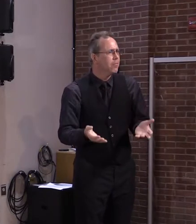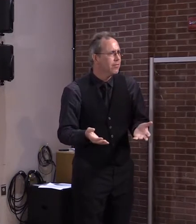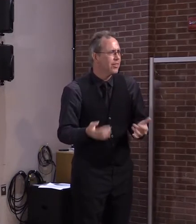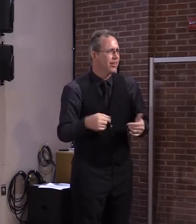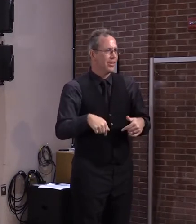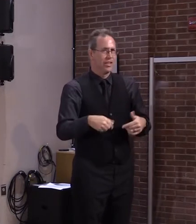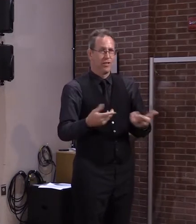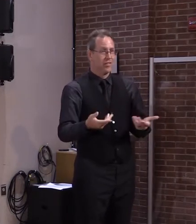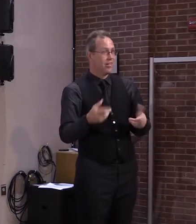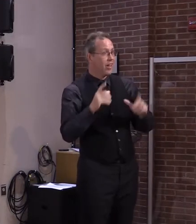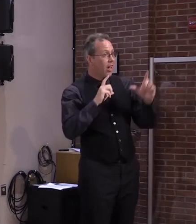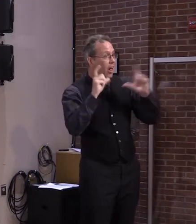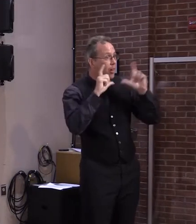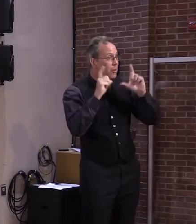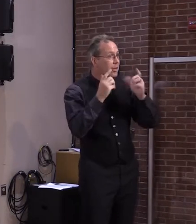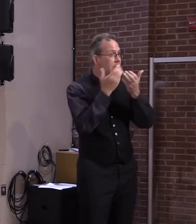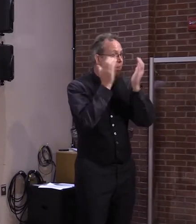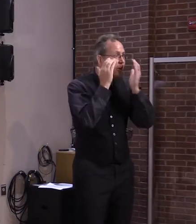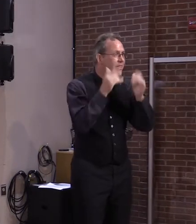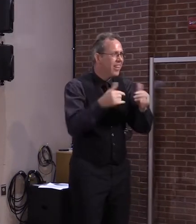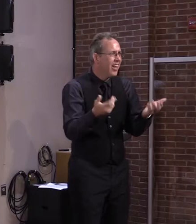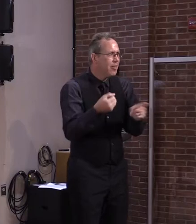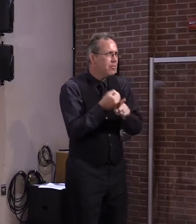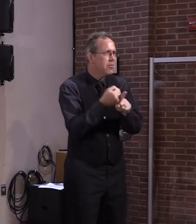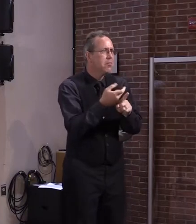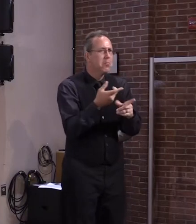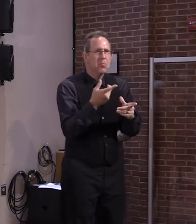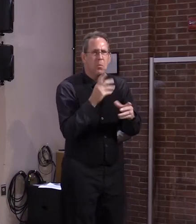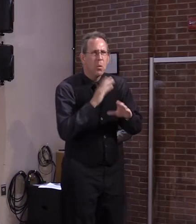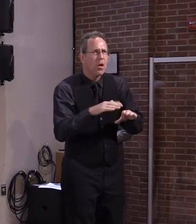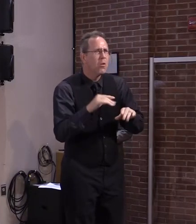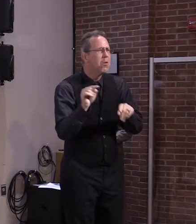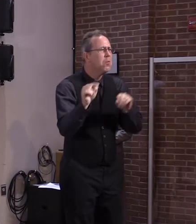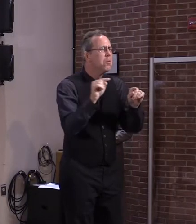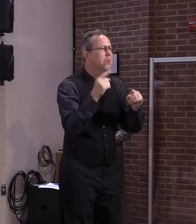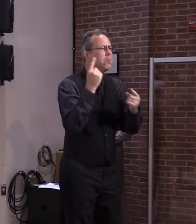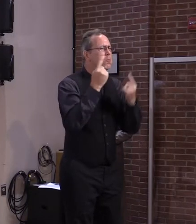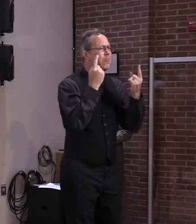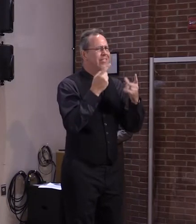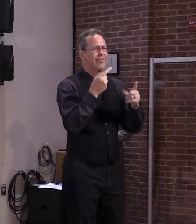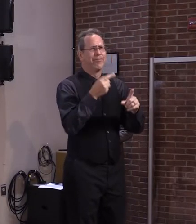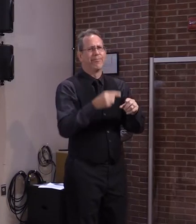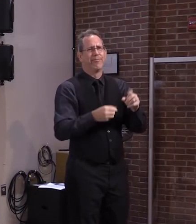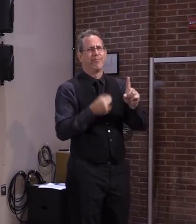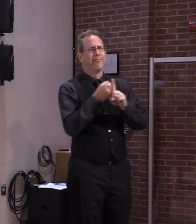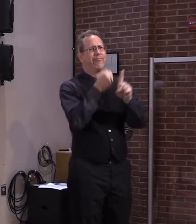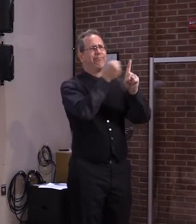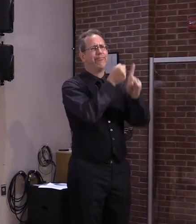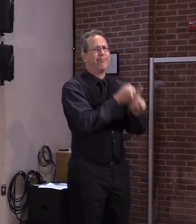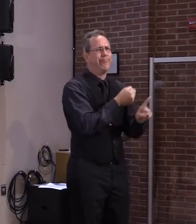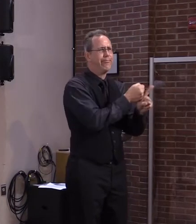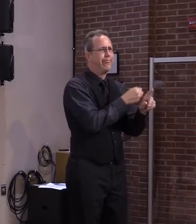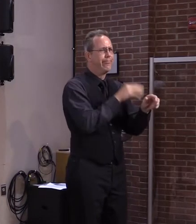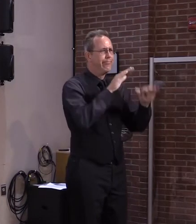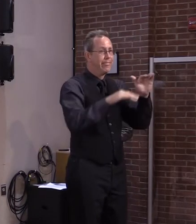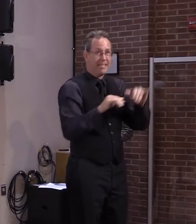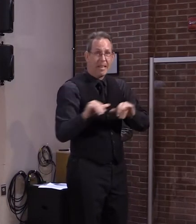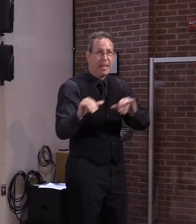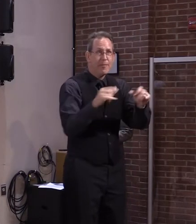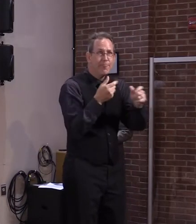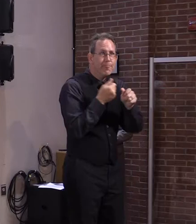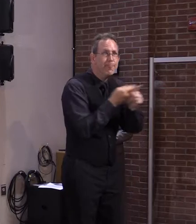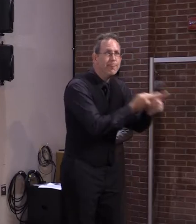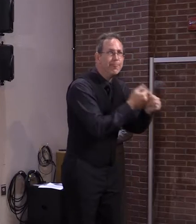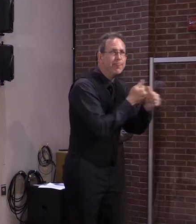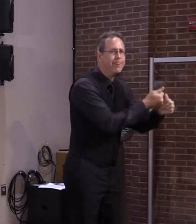here in Vermont, but not necessarily in other places. So they don't always move in unison is the best answer that I can give you. Some of